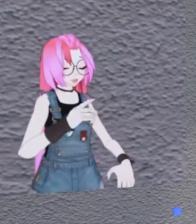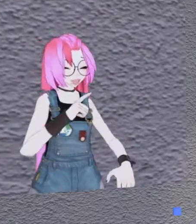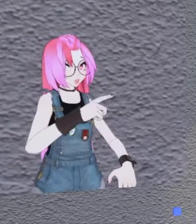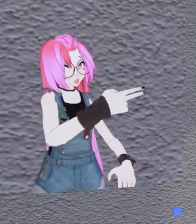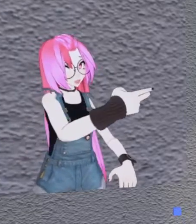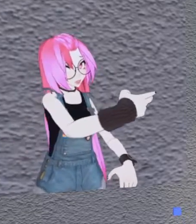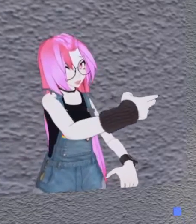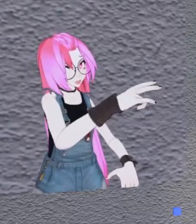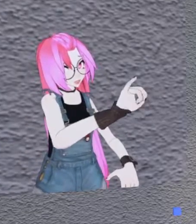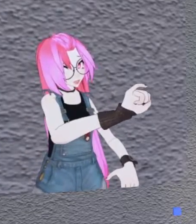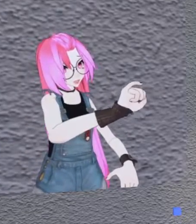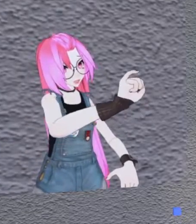Like,